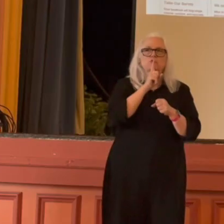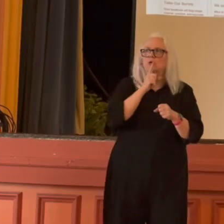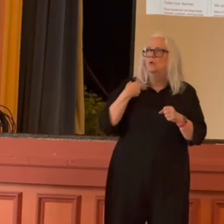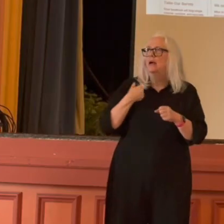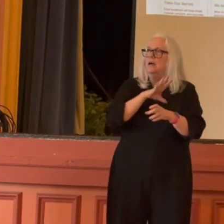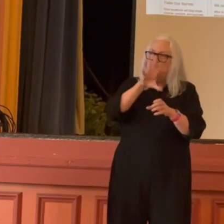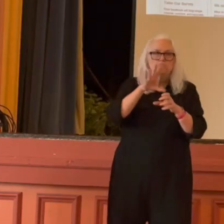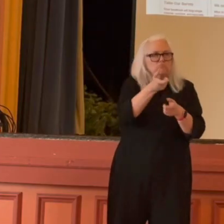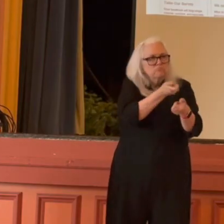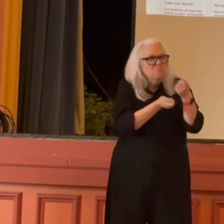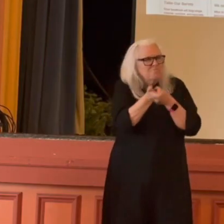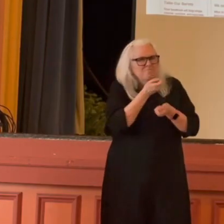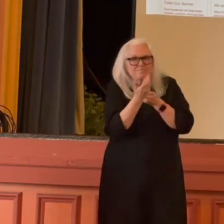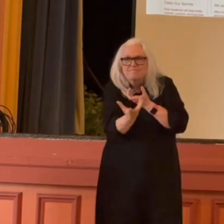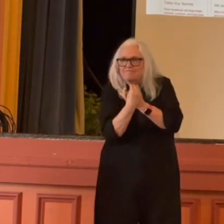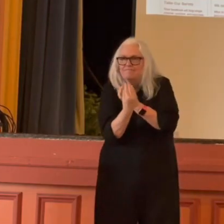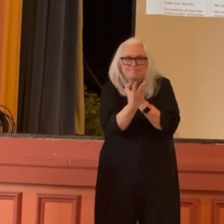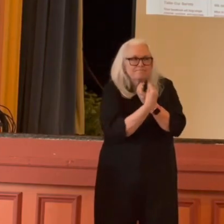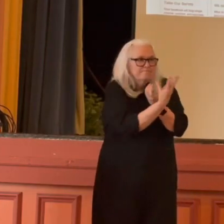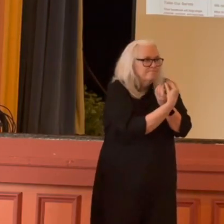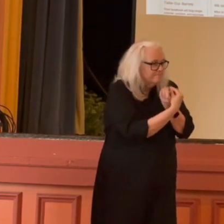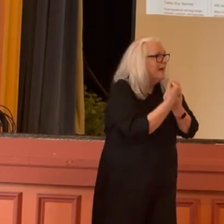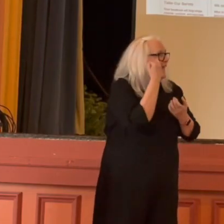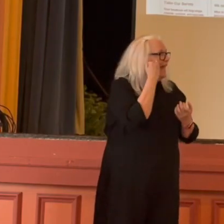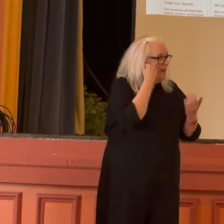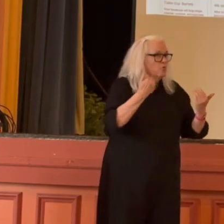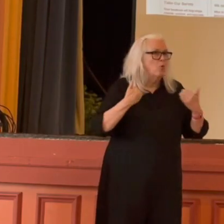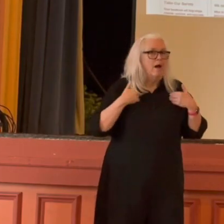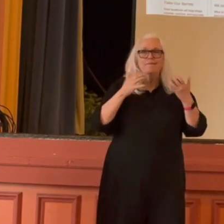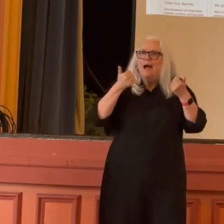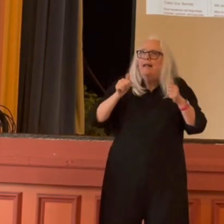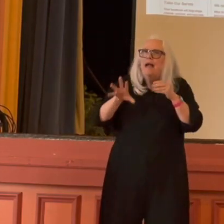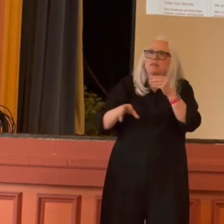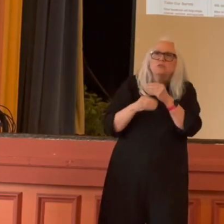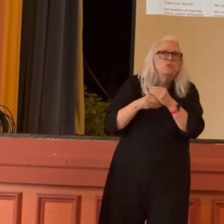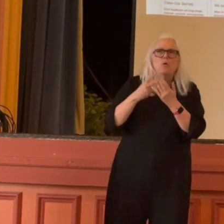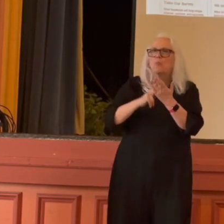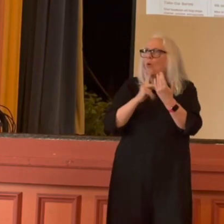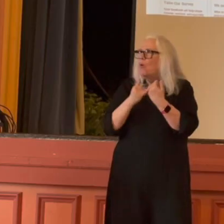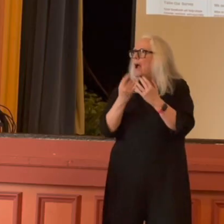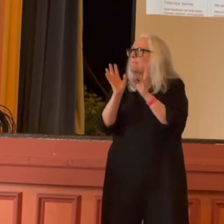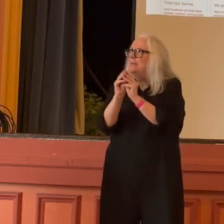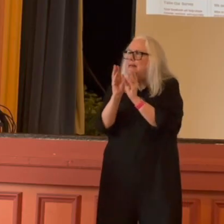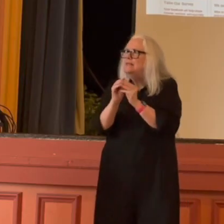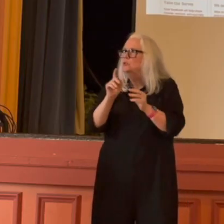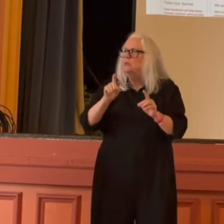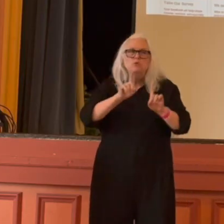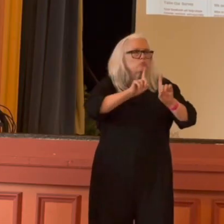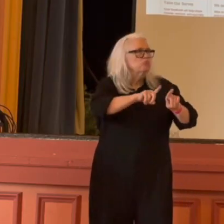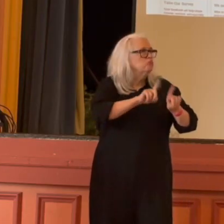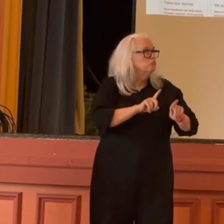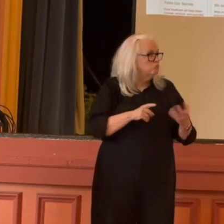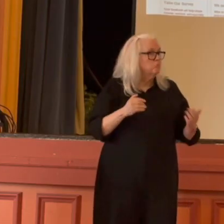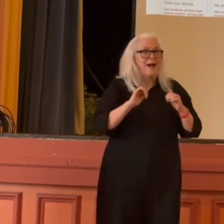that we can better engage if there are additional, programs or meetings that we need to attend. How we can